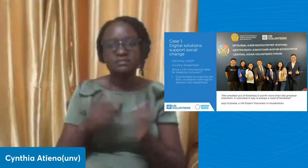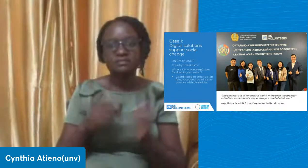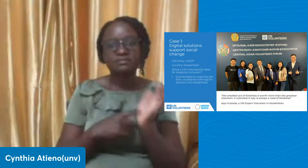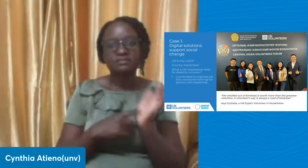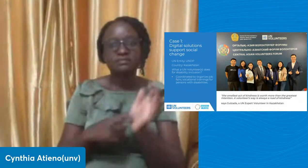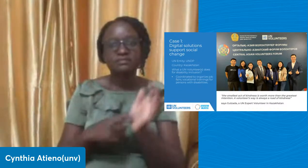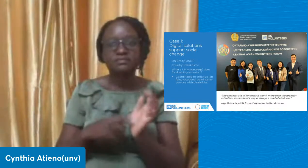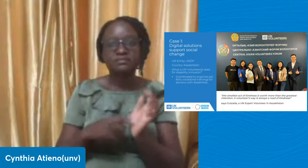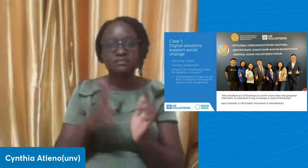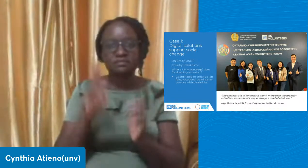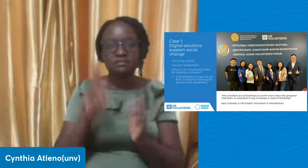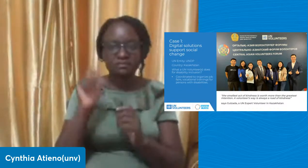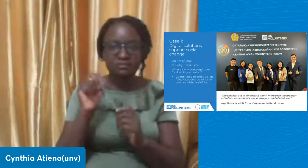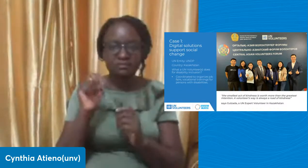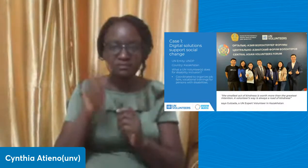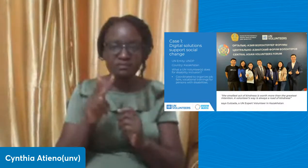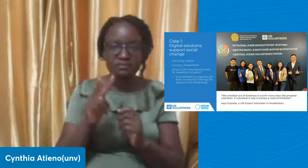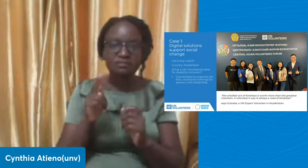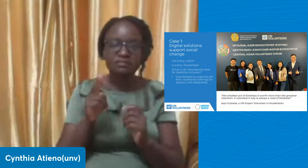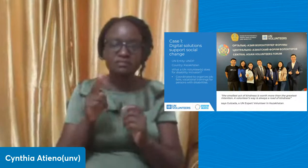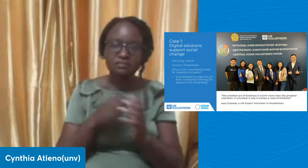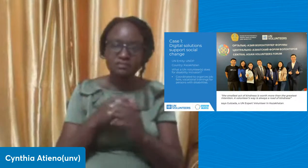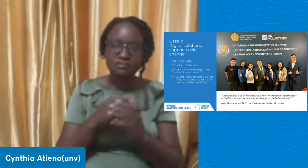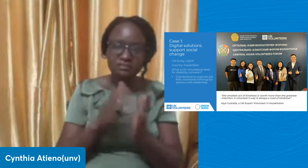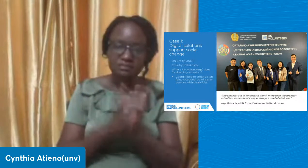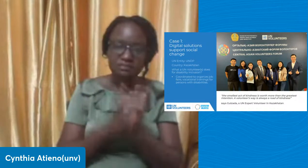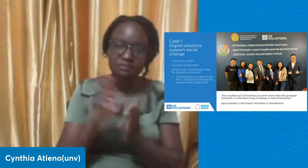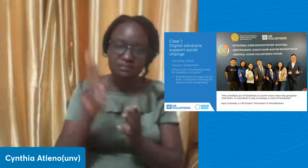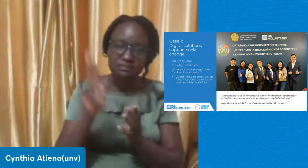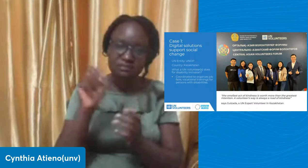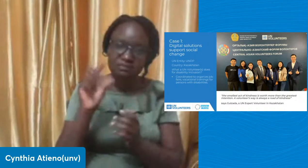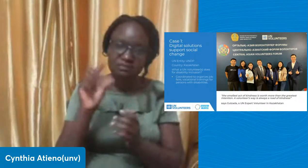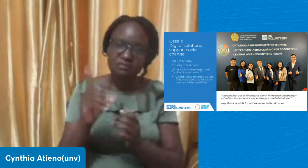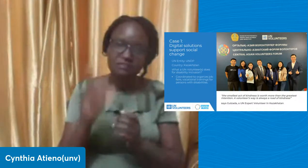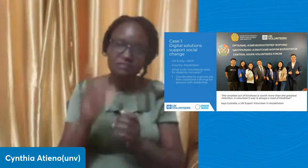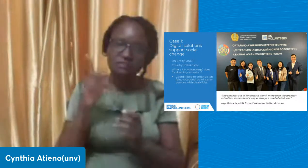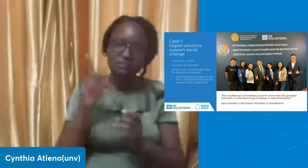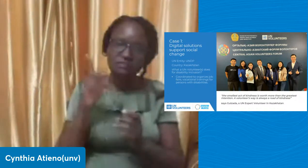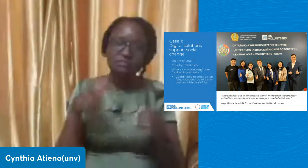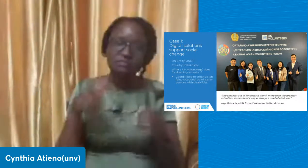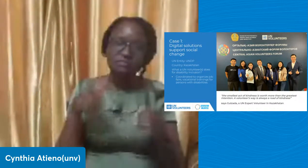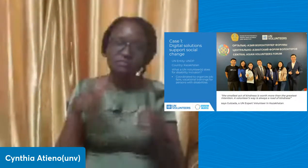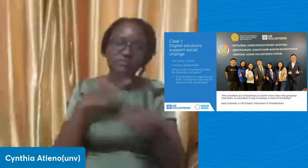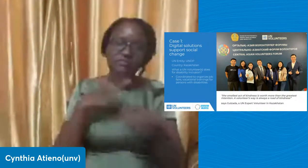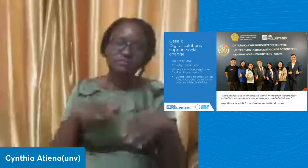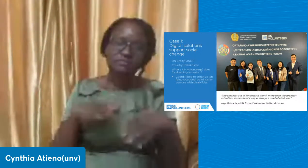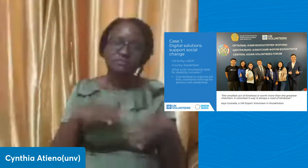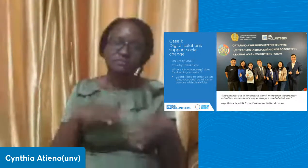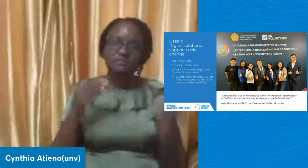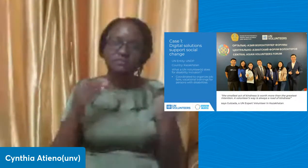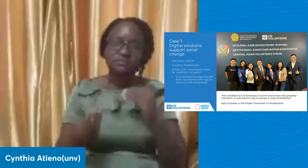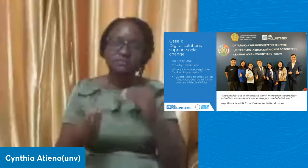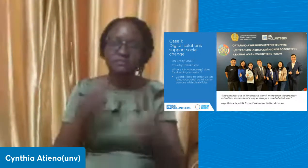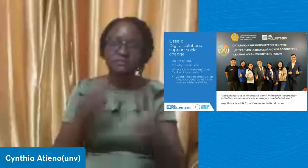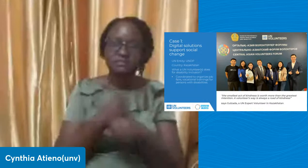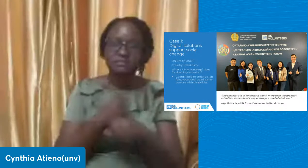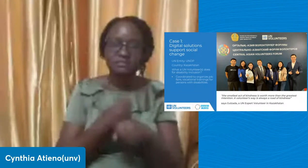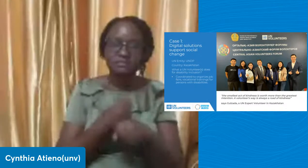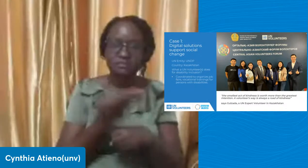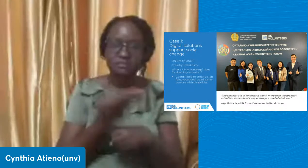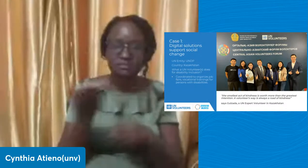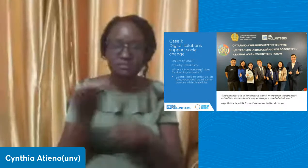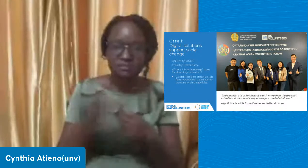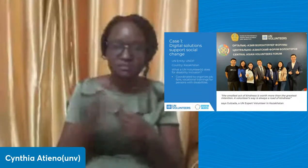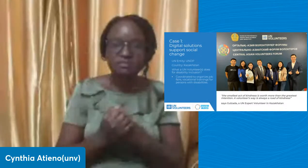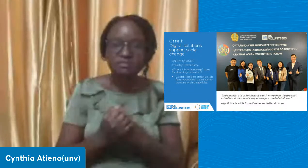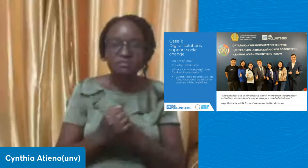possesses more than 20 years of experience in social protection. So she's a very experienced UN volunteer.